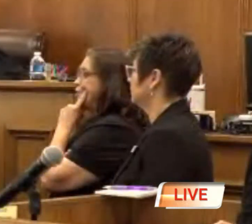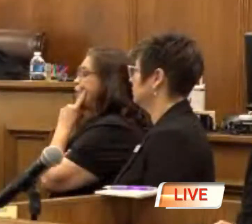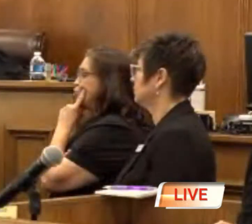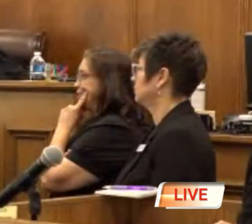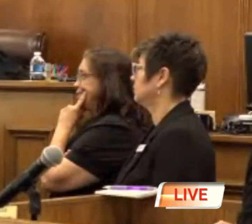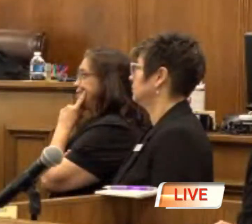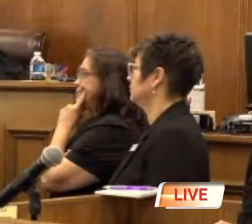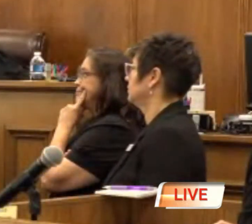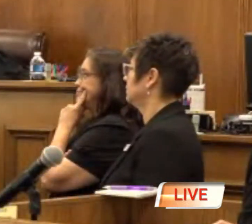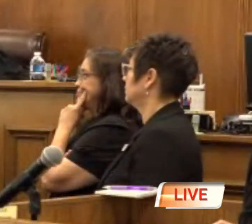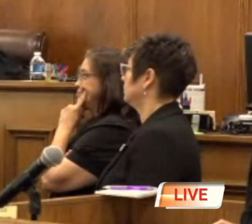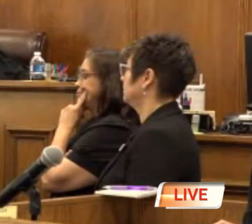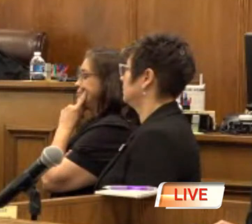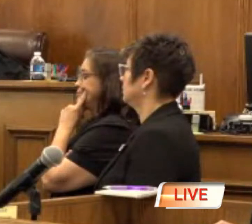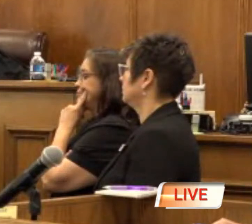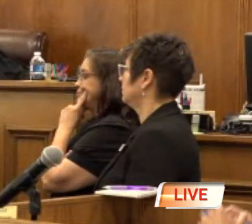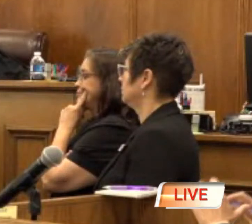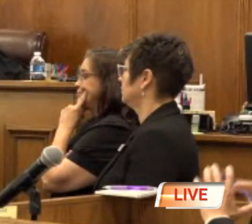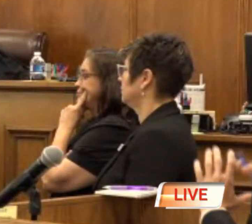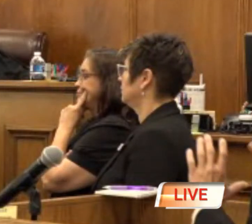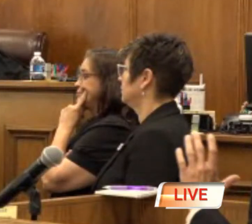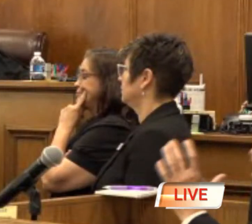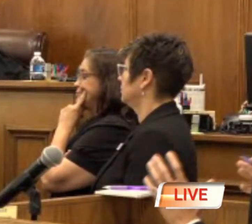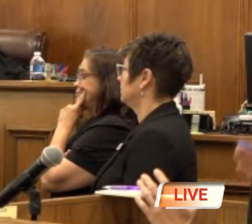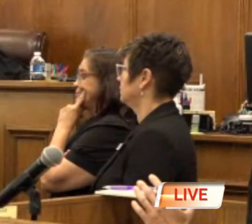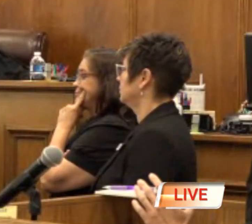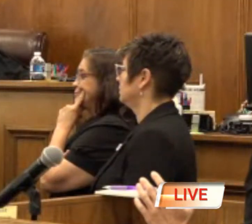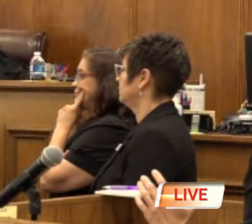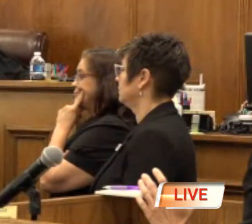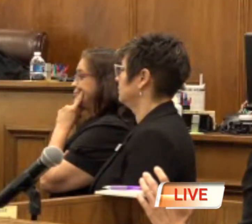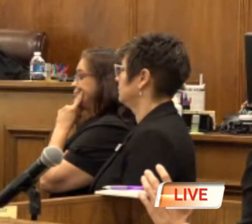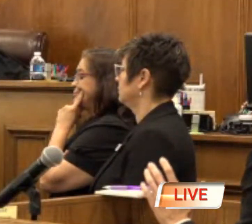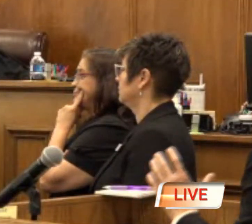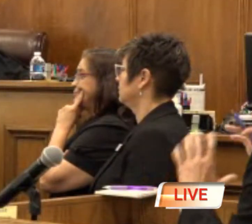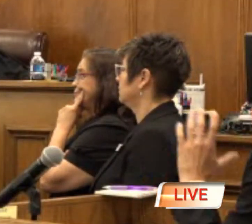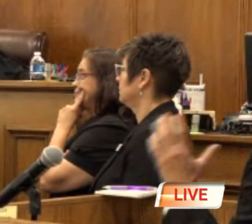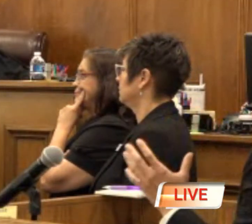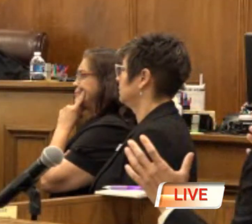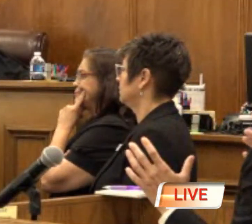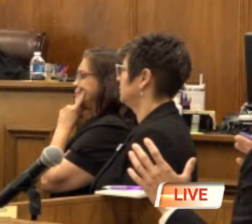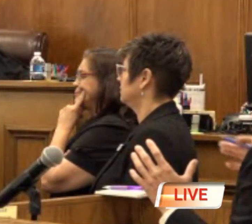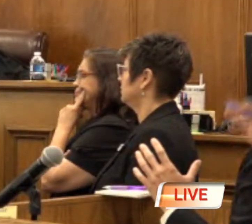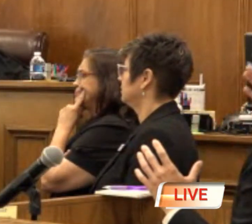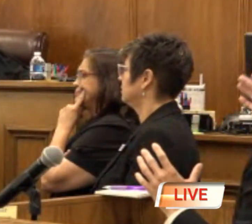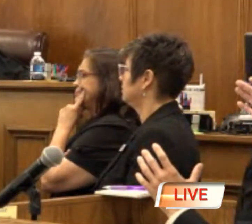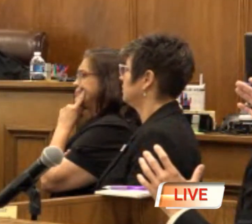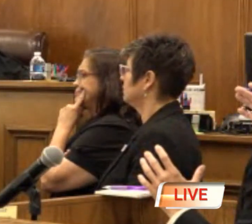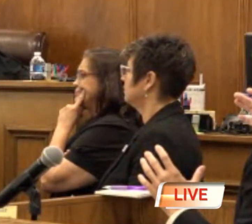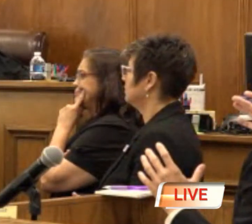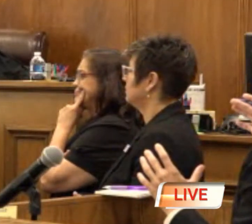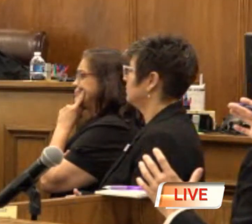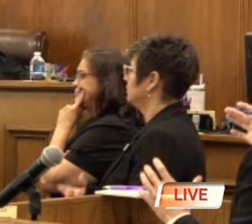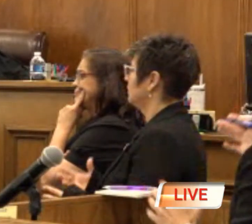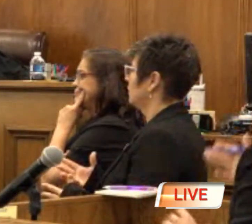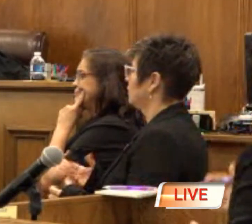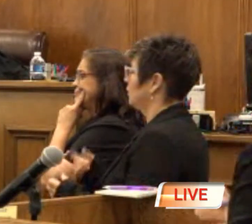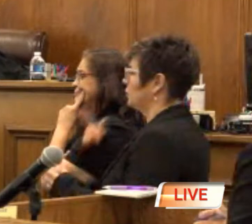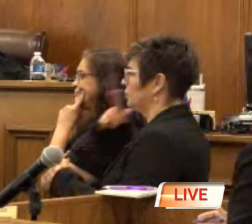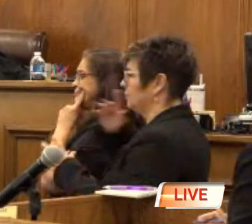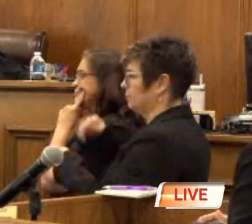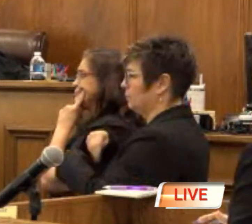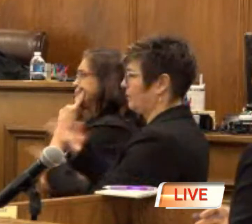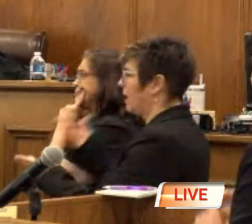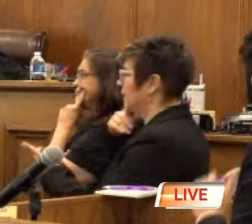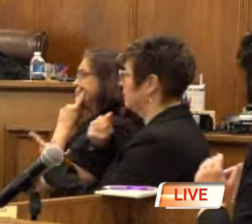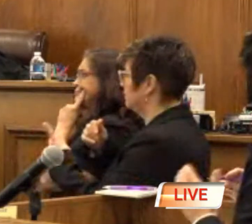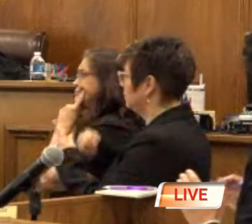Never, not once. And then just for background information for the court, I'm